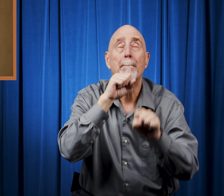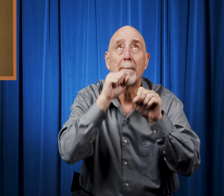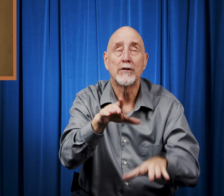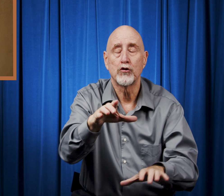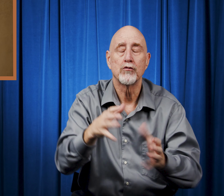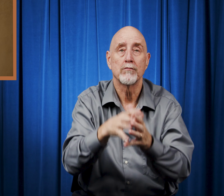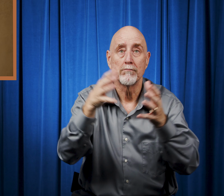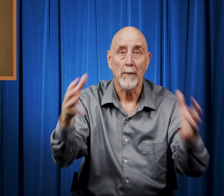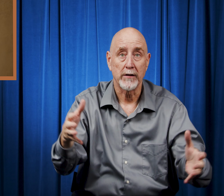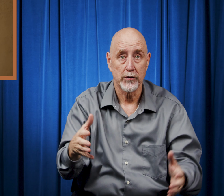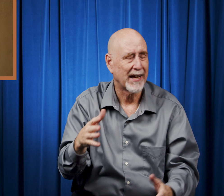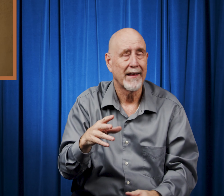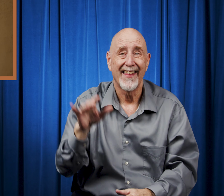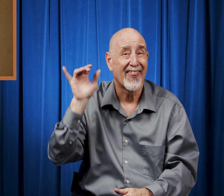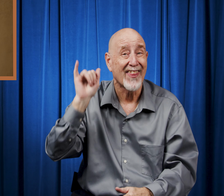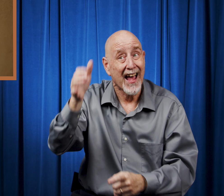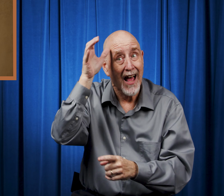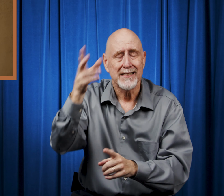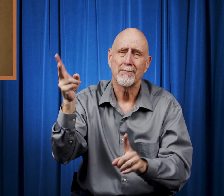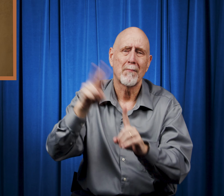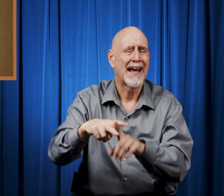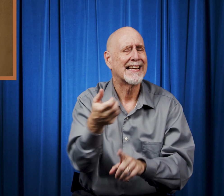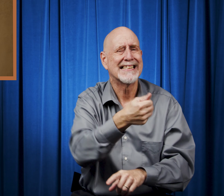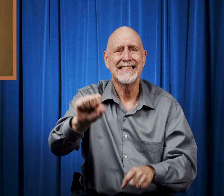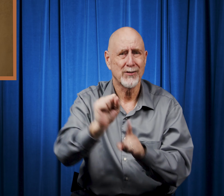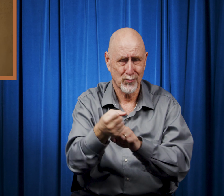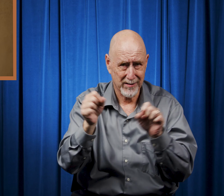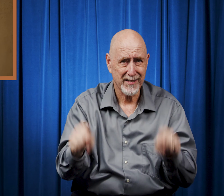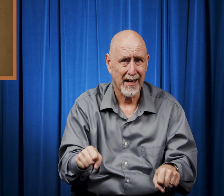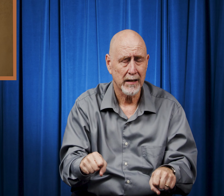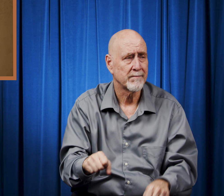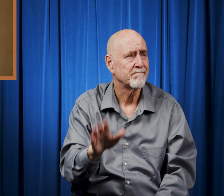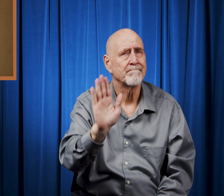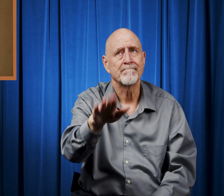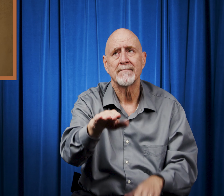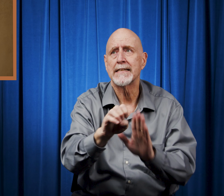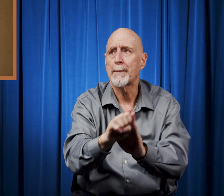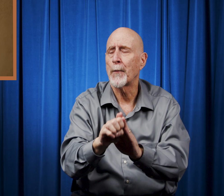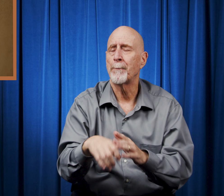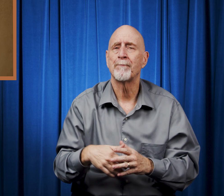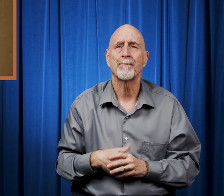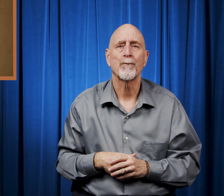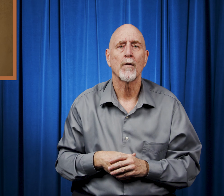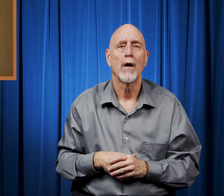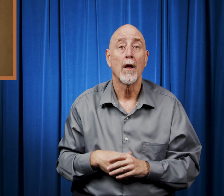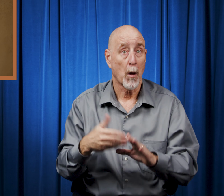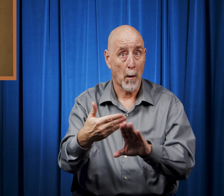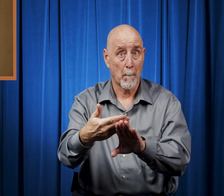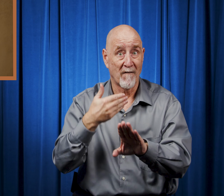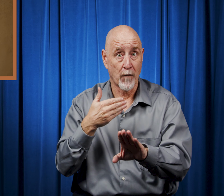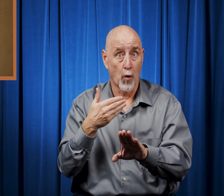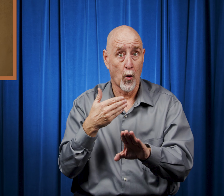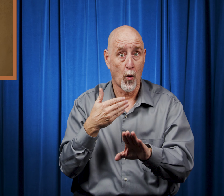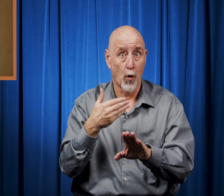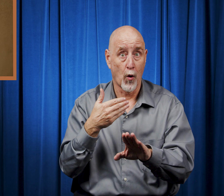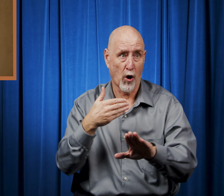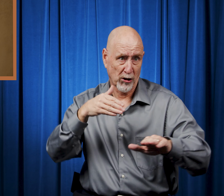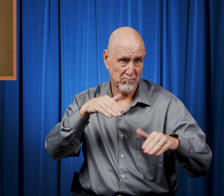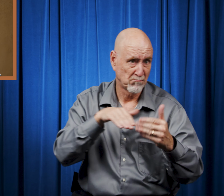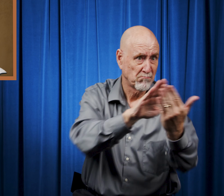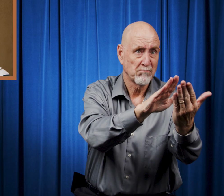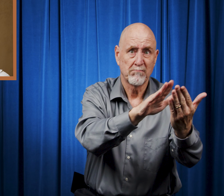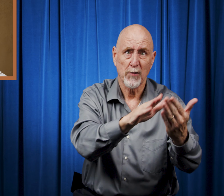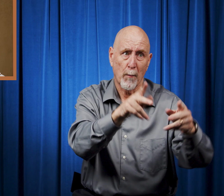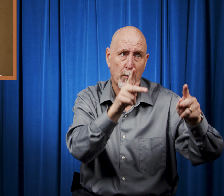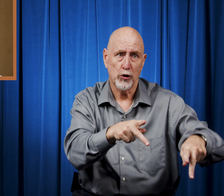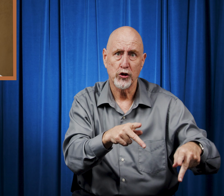life because this truth can be applied to almost any scenario. Think about, for example, before you are